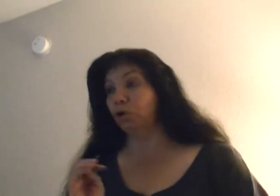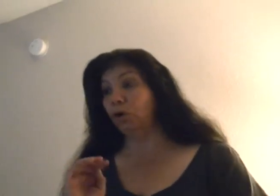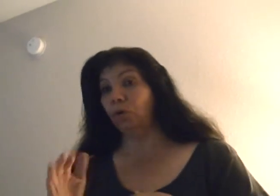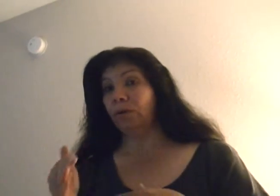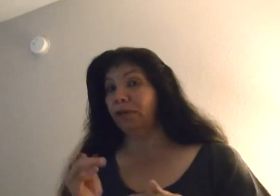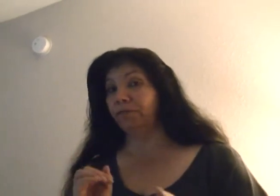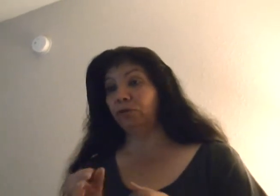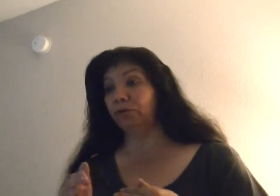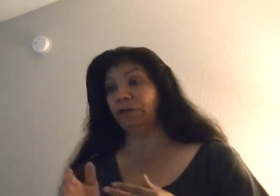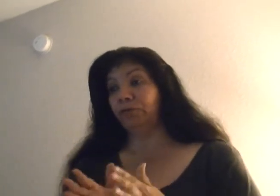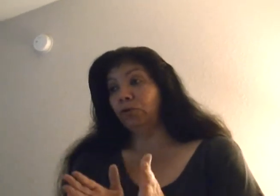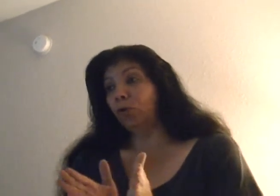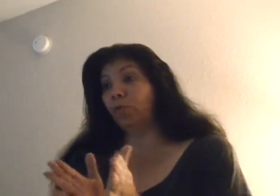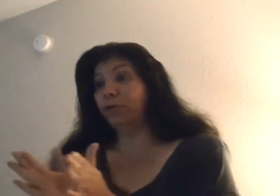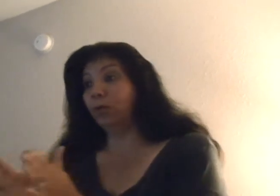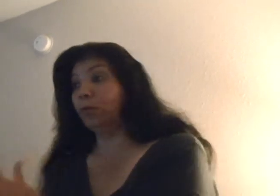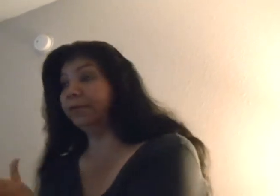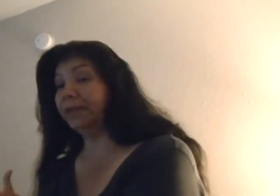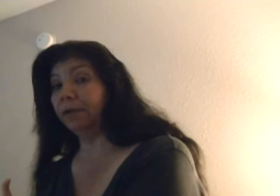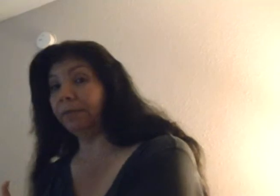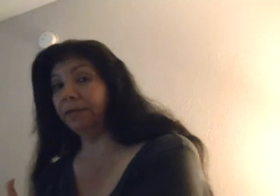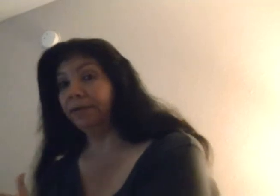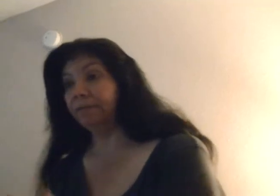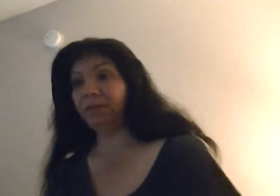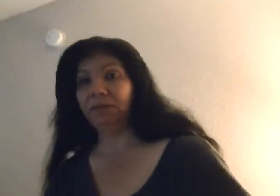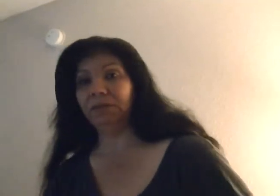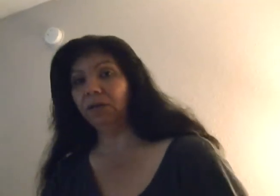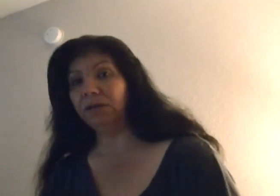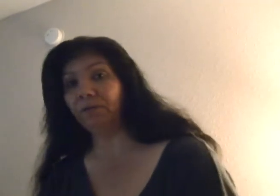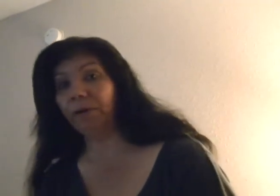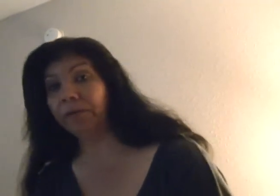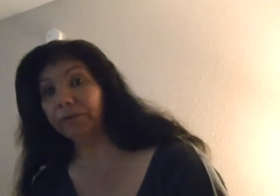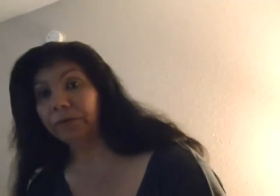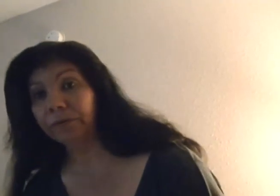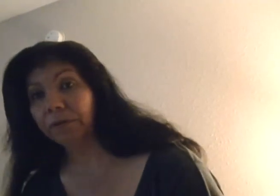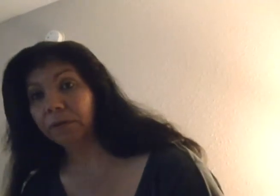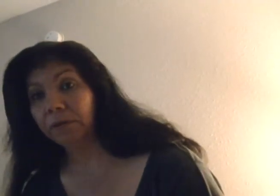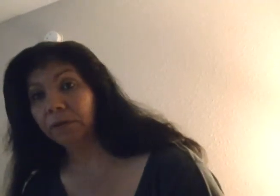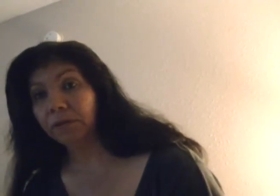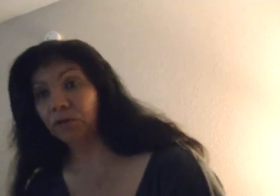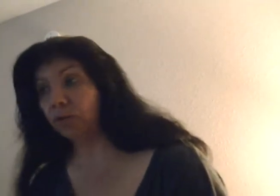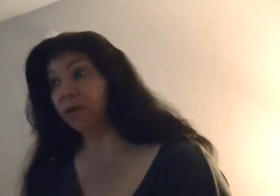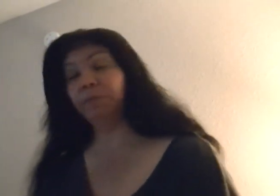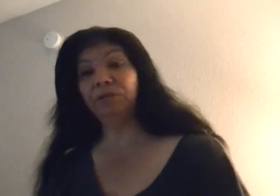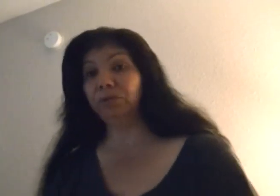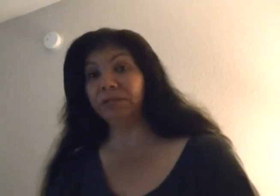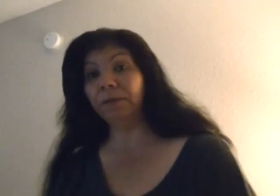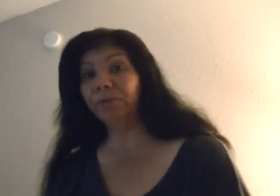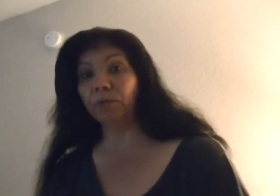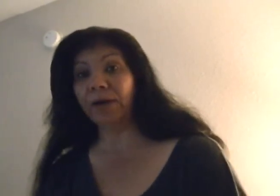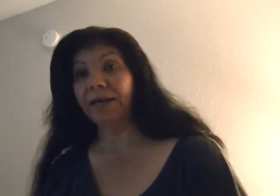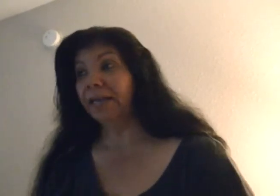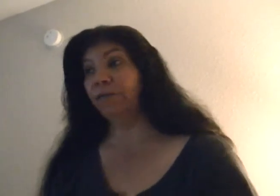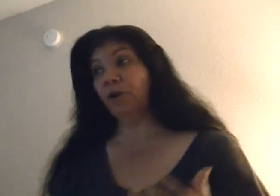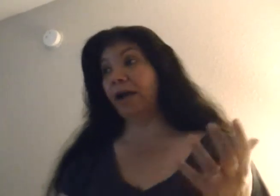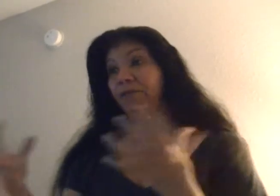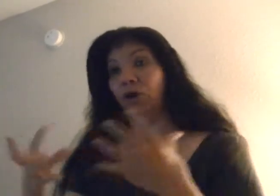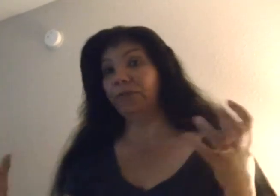know if you're over there with the enemy, then he's not going to even bother you. Yeah, exactly. So you must be doing something right. Yeah, if you're having all this